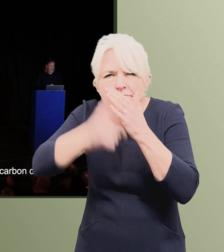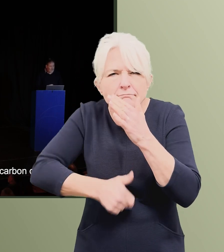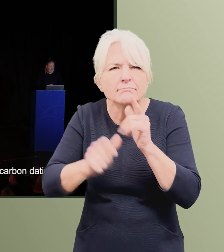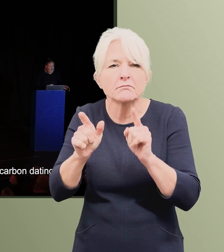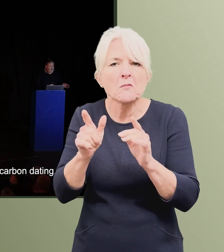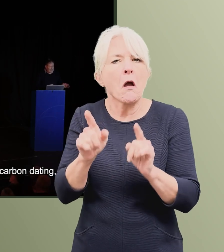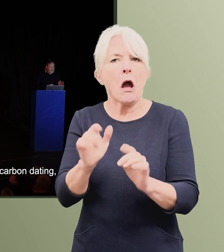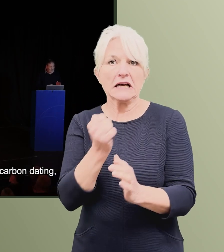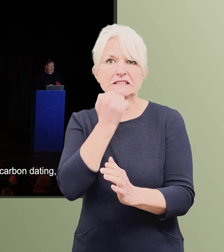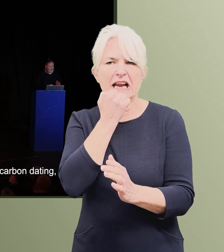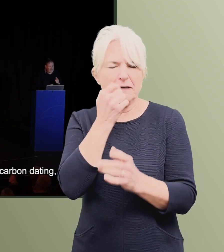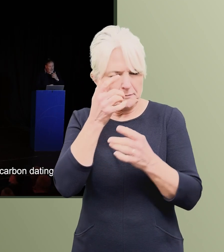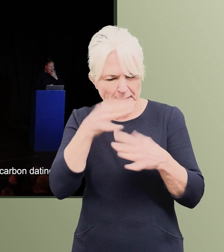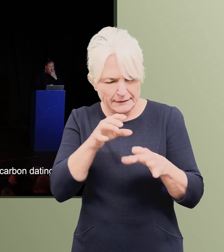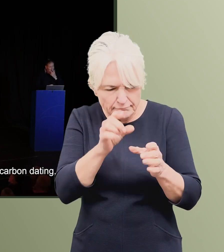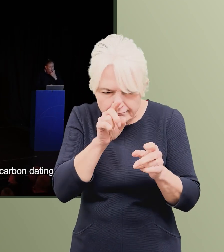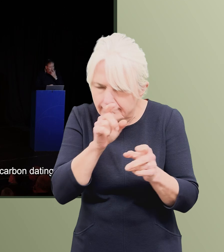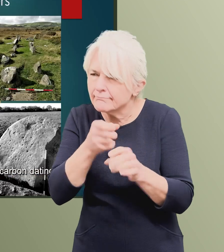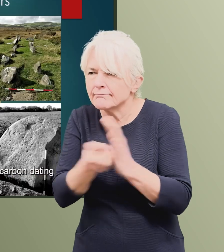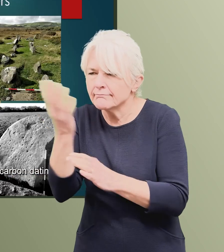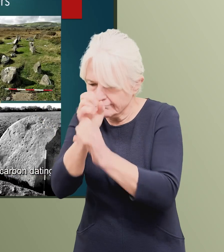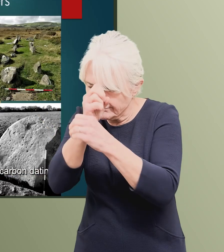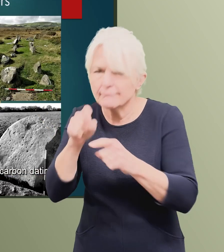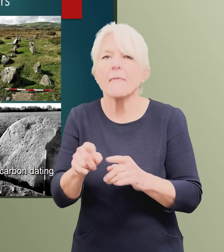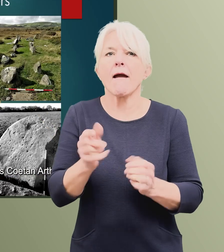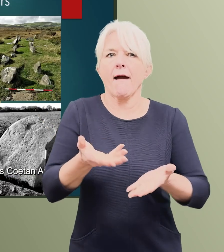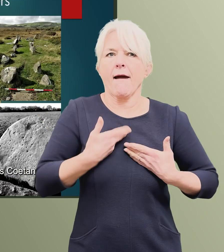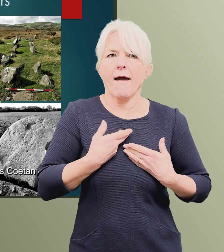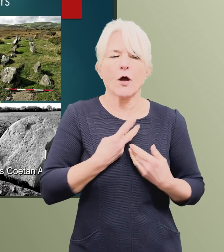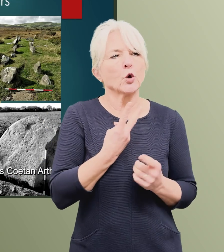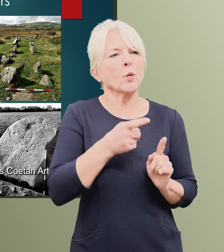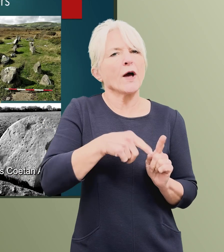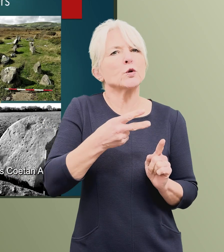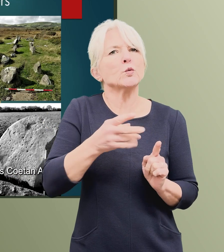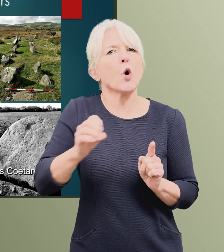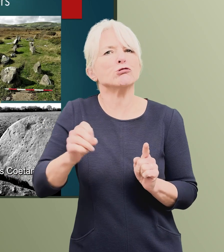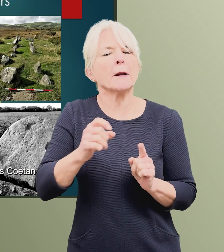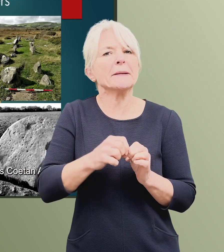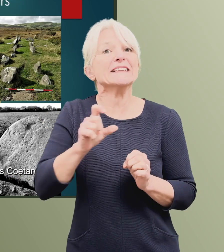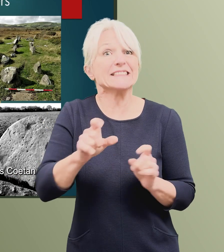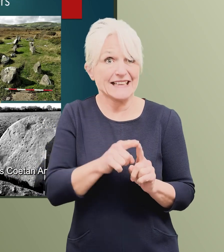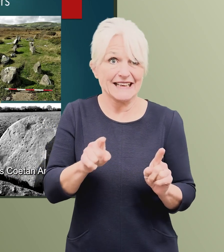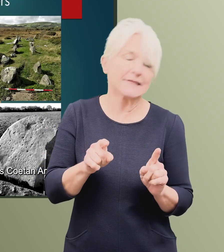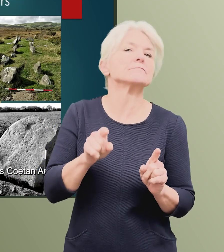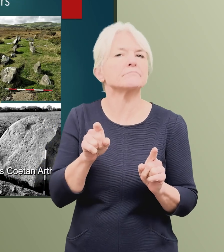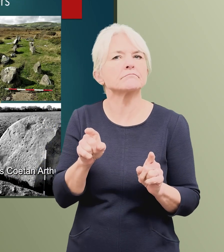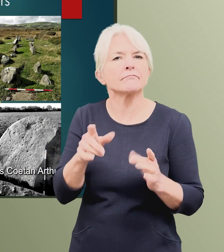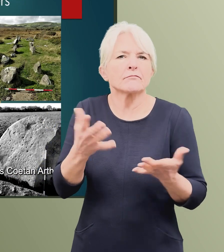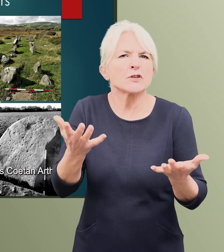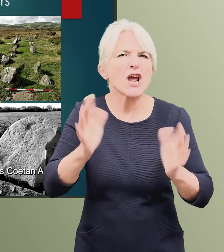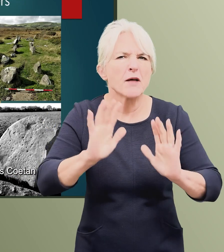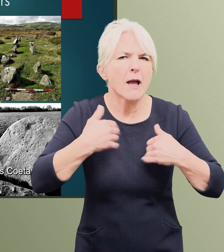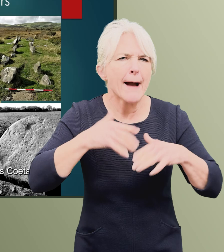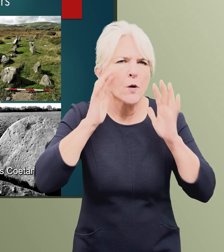the radiocarbon, the lateness of the radiocarbon dating, because I was just thinking about the monument, which is bottom left, which